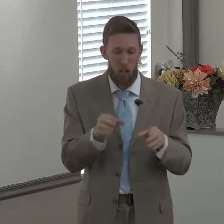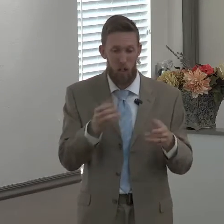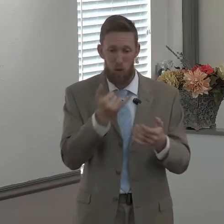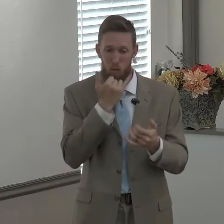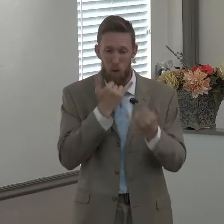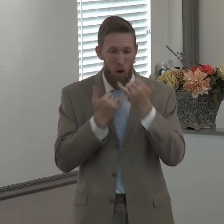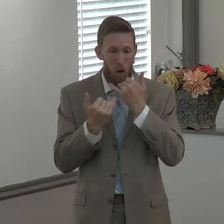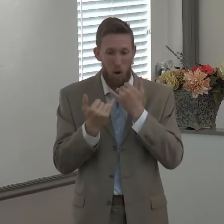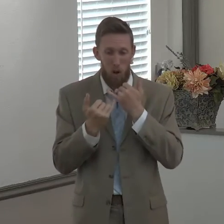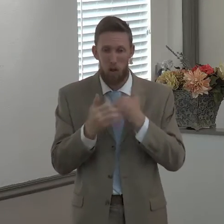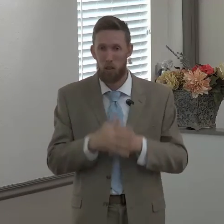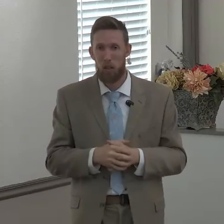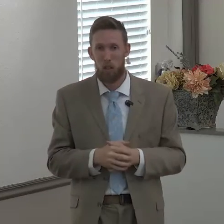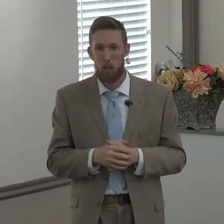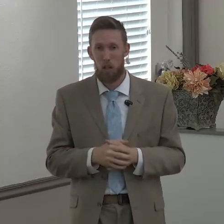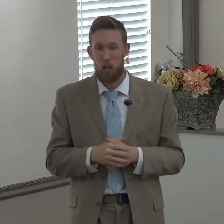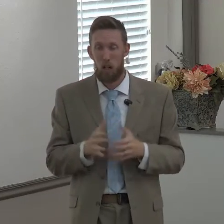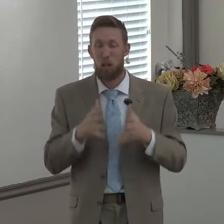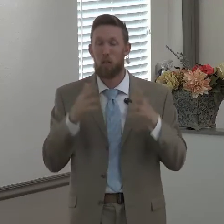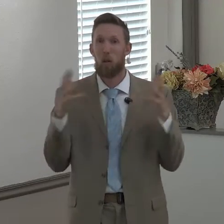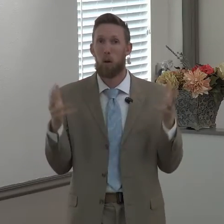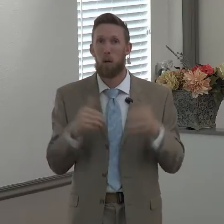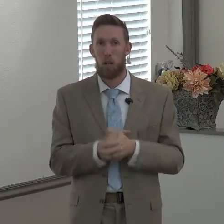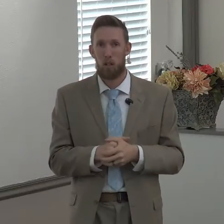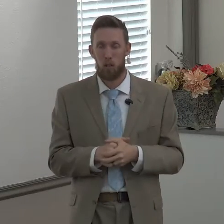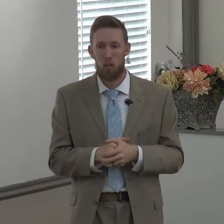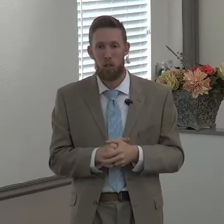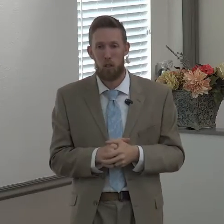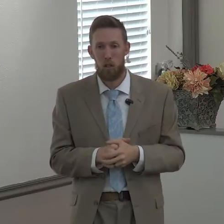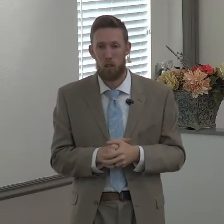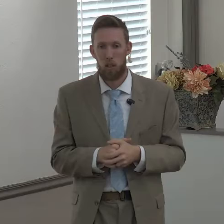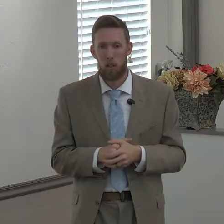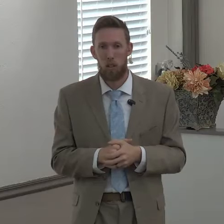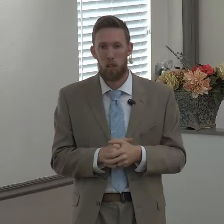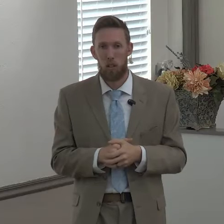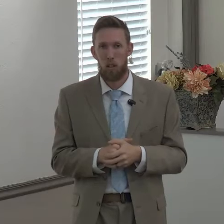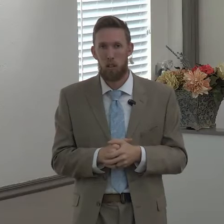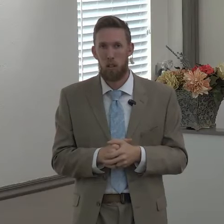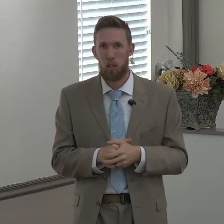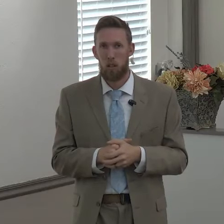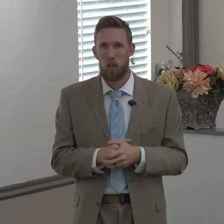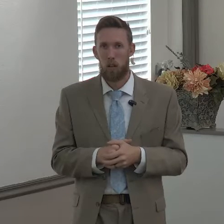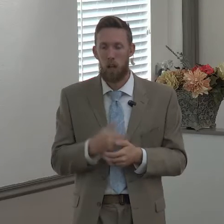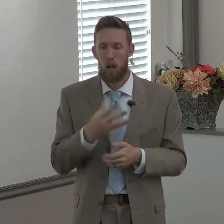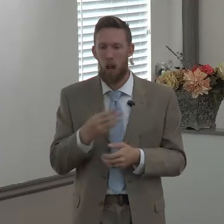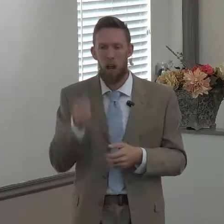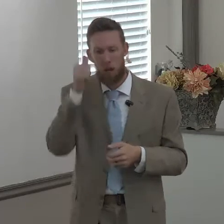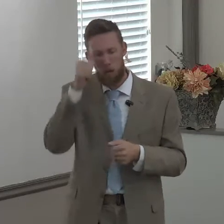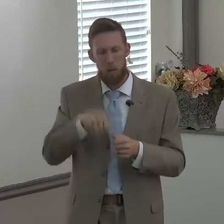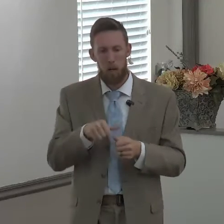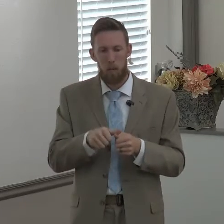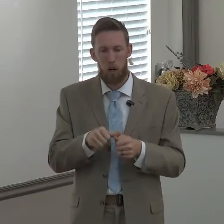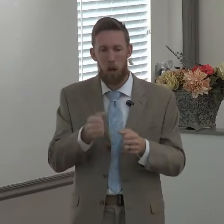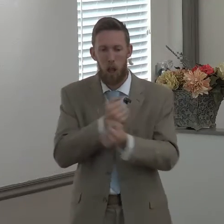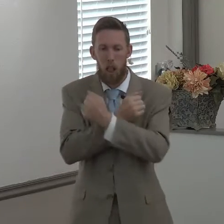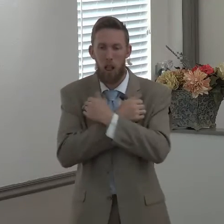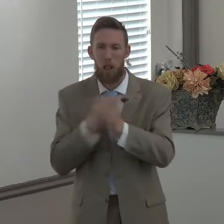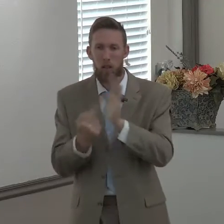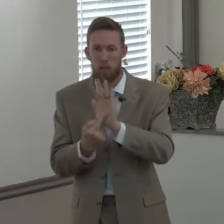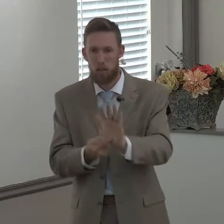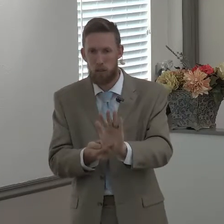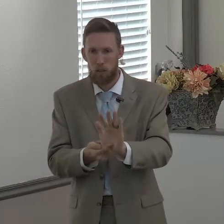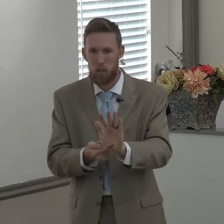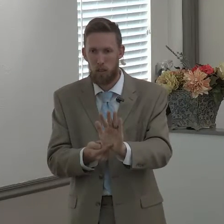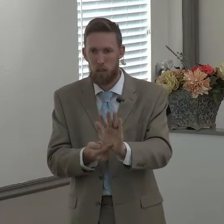Gives us victory. The Corinthian church violated everything that we've preached this morning. The last thing